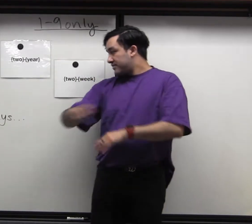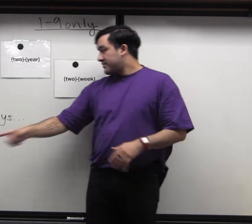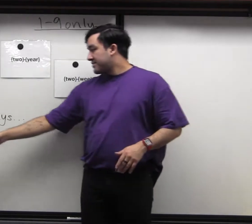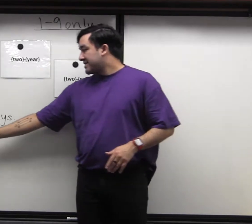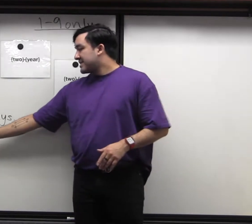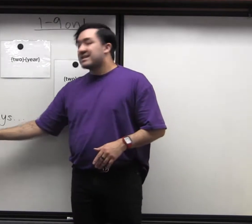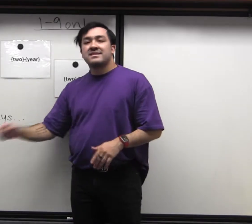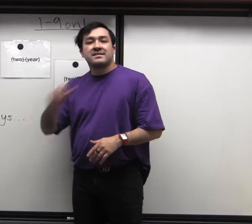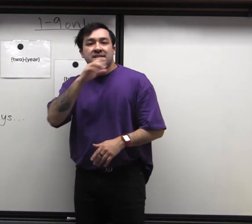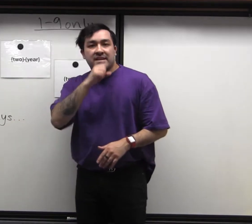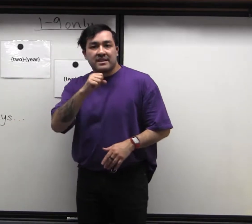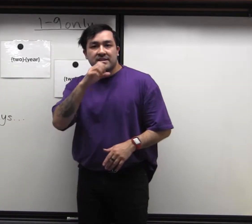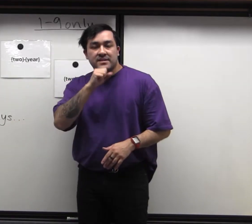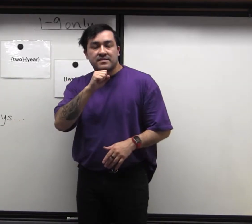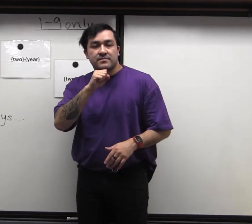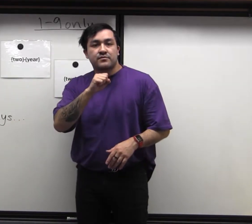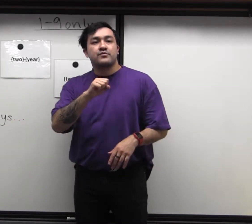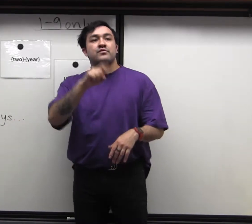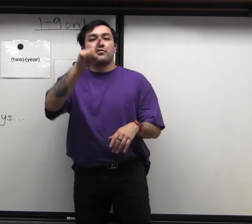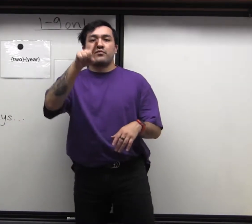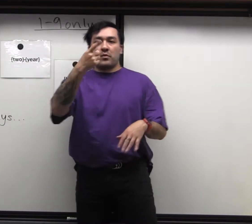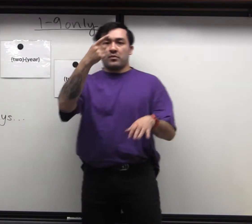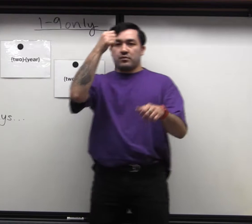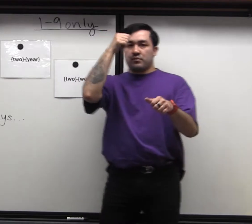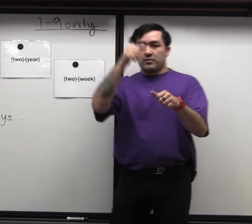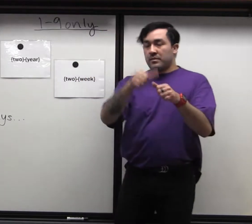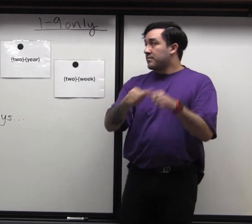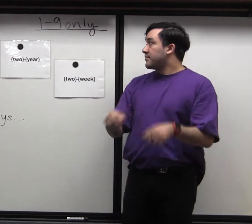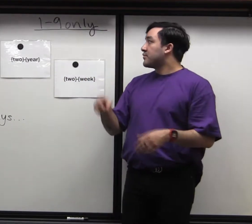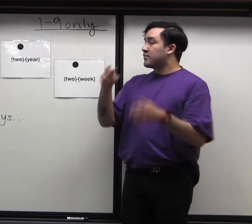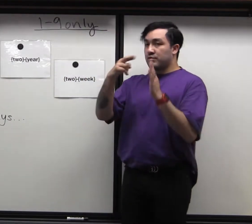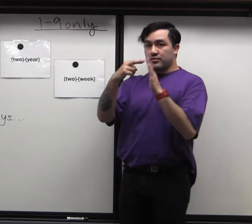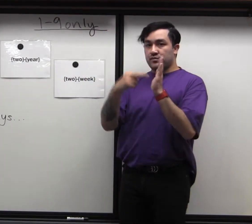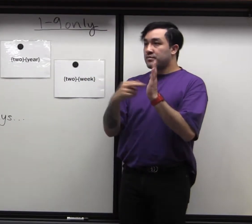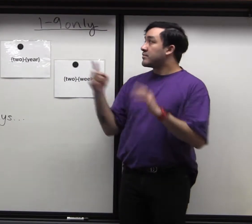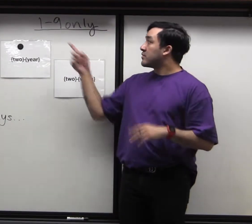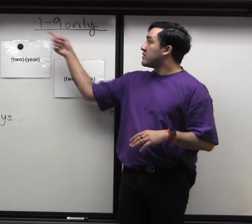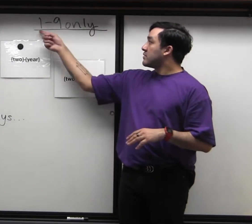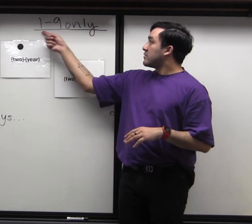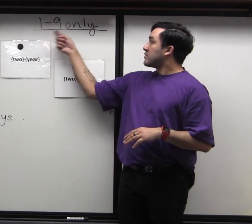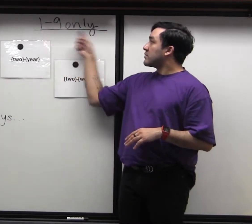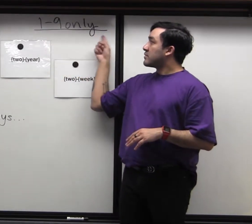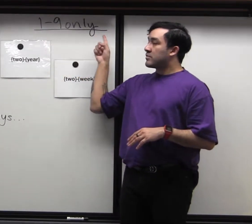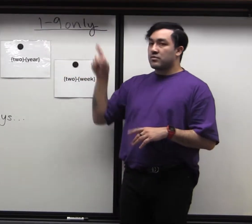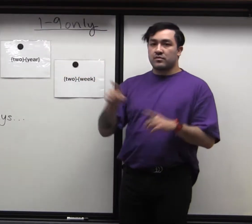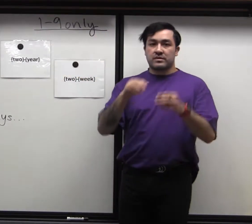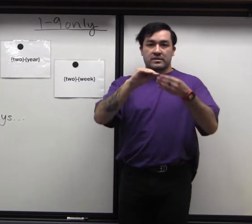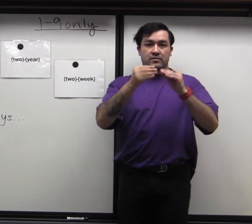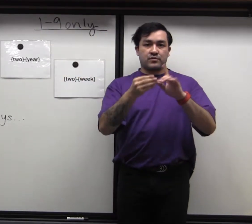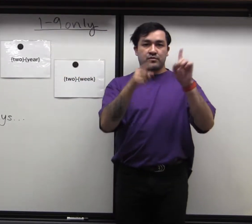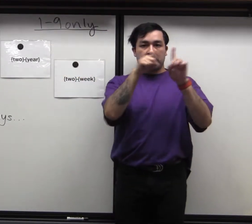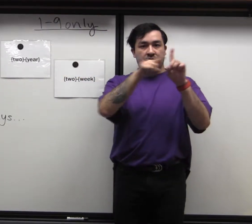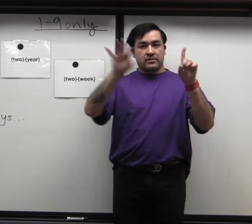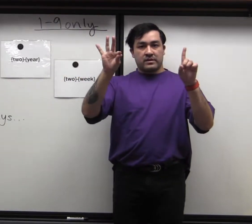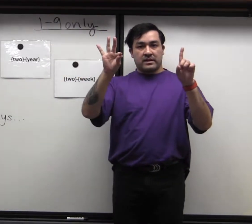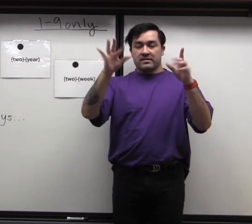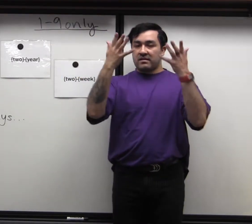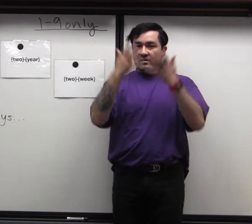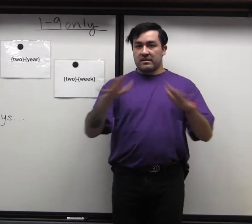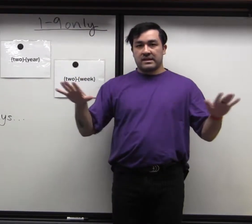days. We'll talk about age as well. And the first thing to remember is that all of these, no matter what